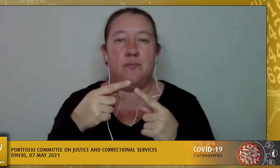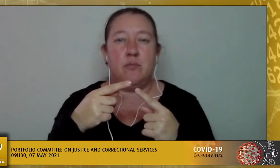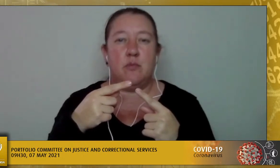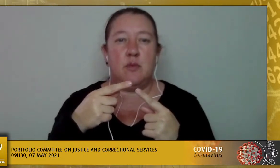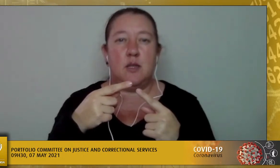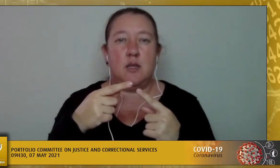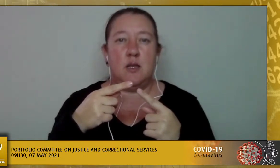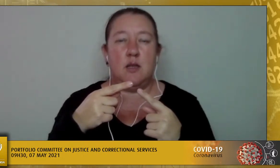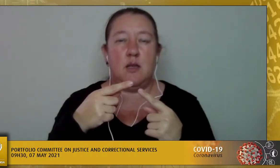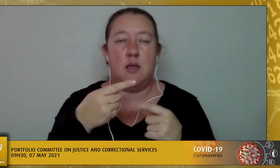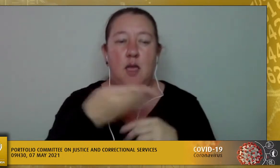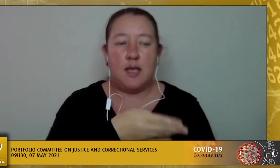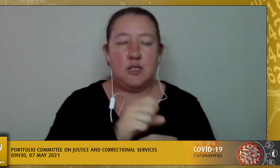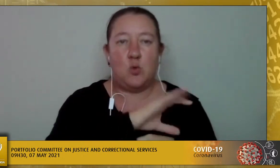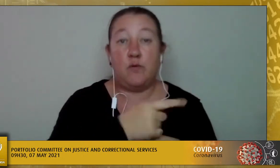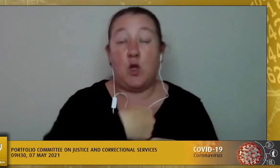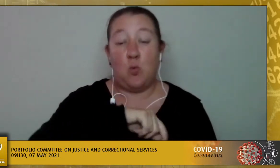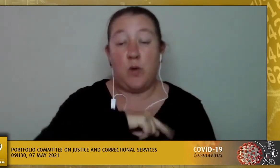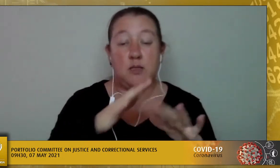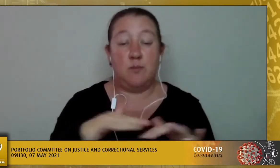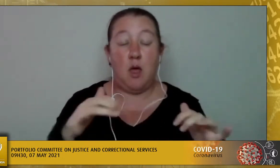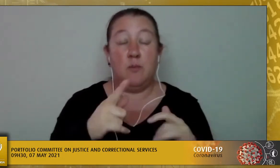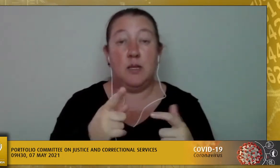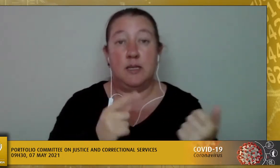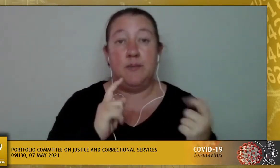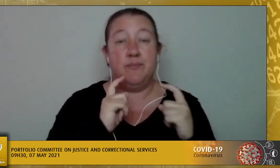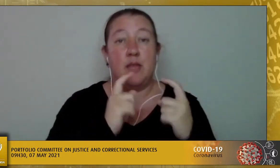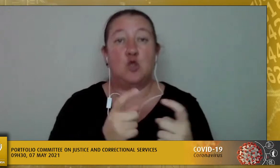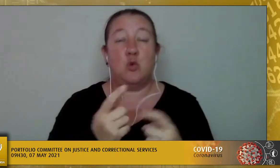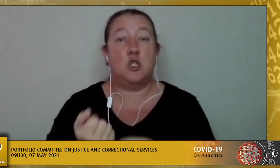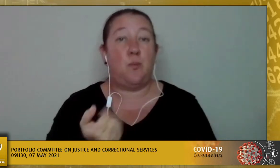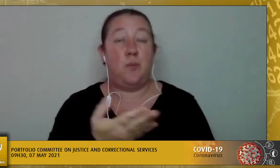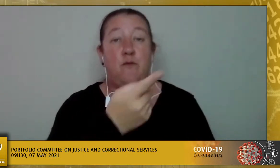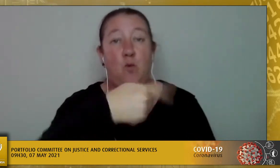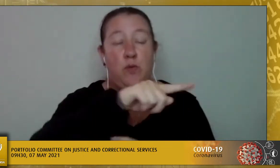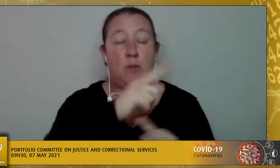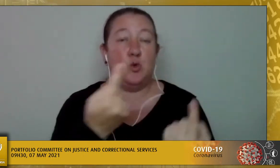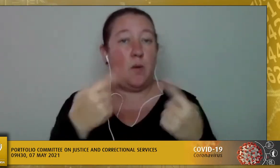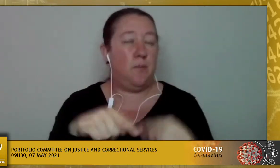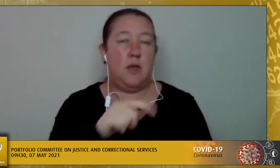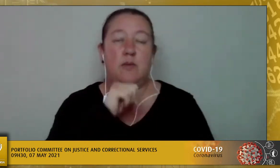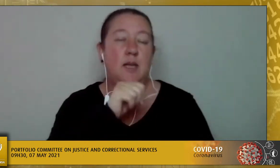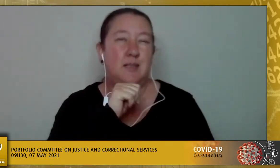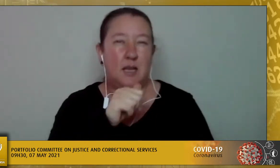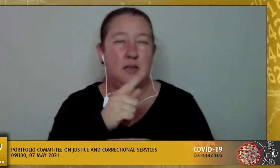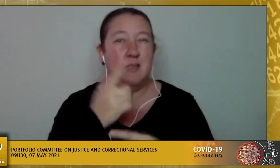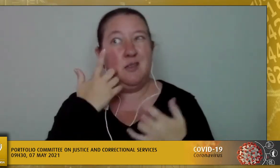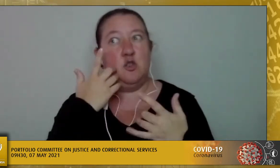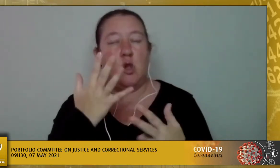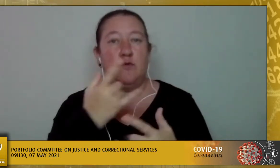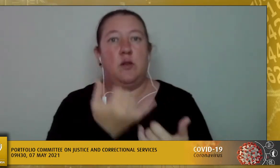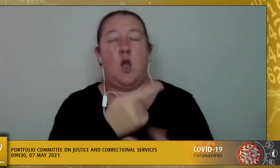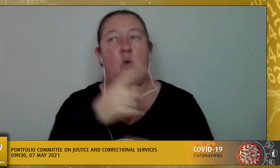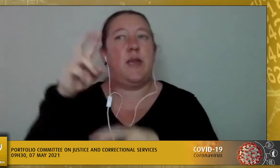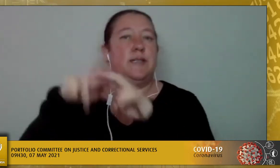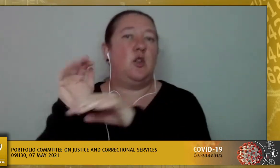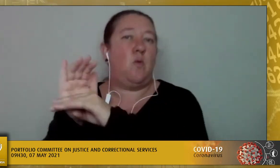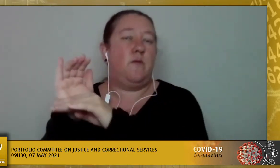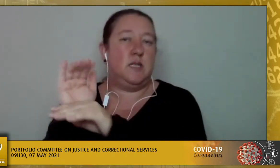we even issued this Parliament issued a subpoena for them to appear and they didn't it's disgraceful that they are not sitting